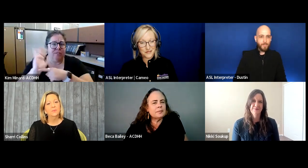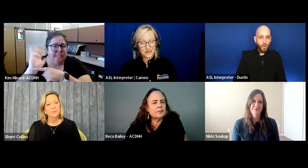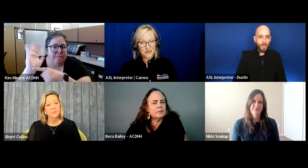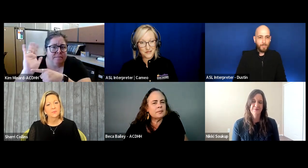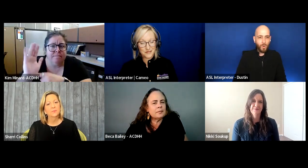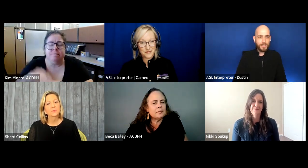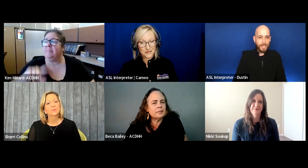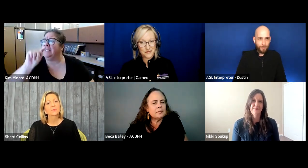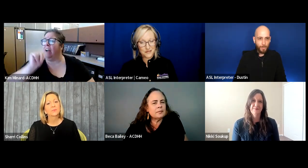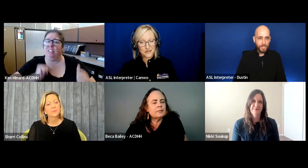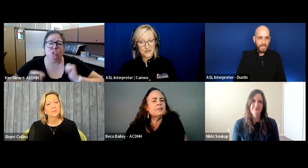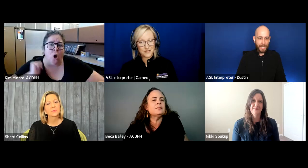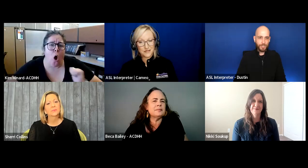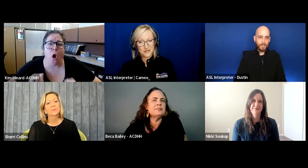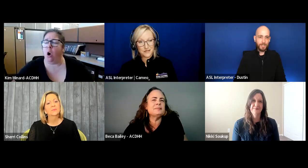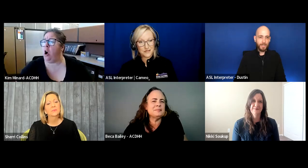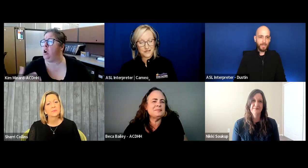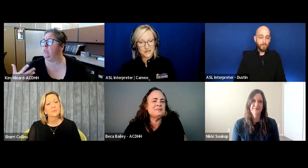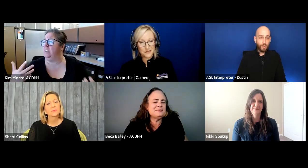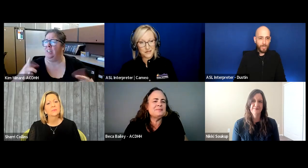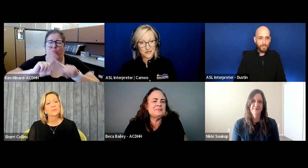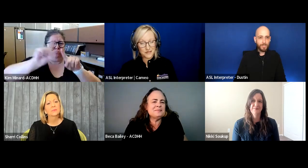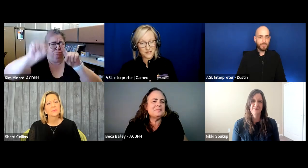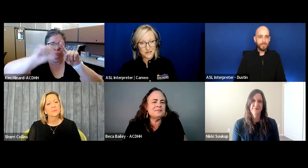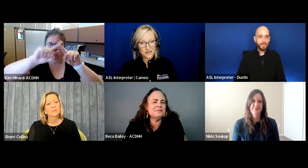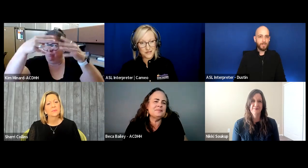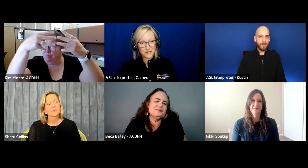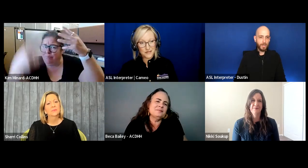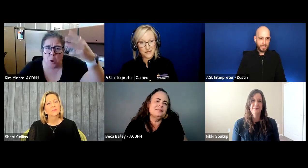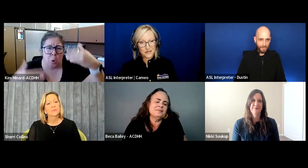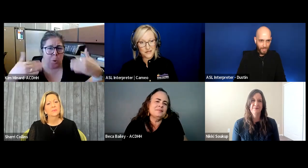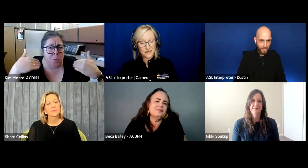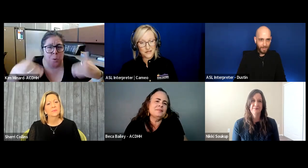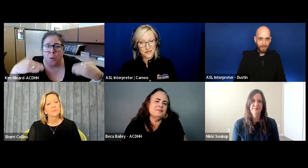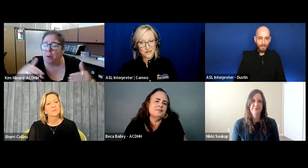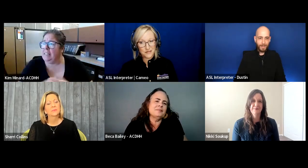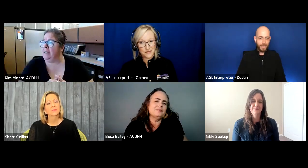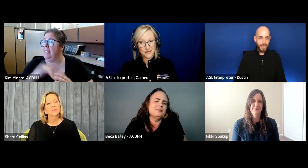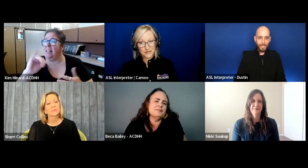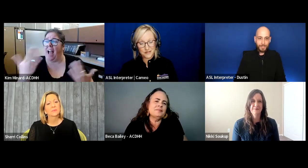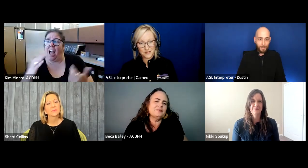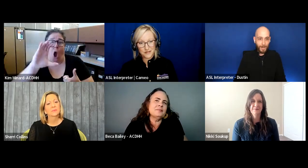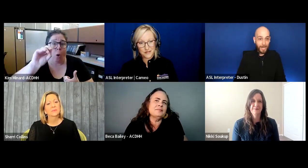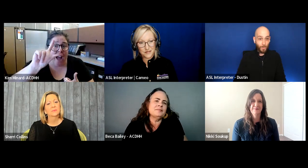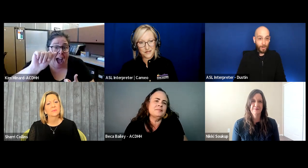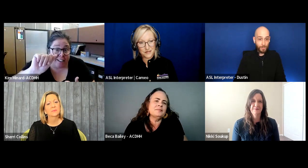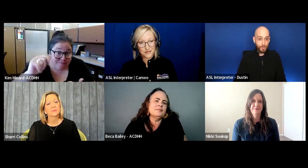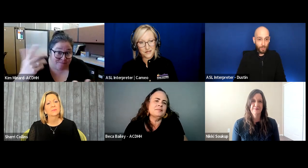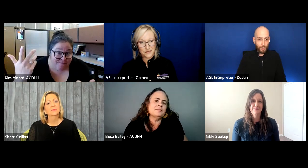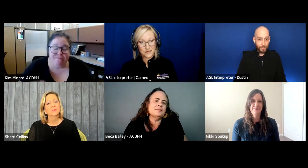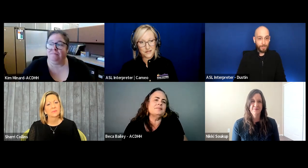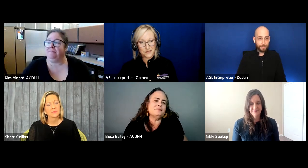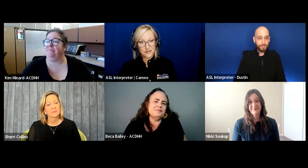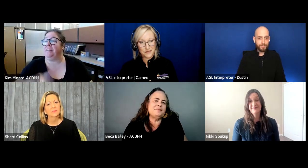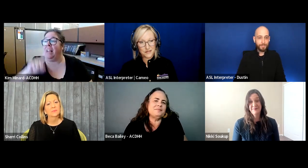We are seeing more and more deaf representation in movies, on TV, and just about anywhere